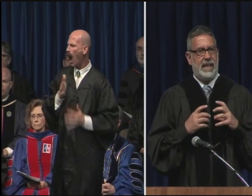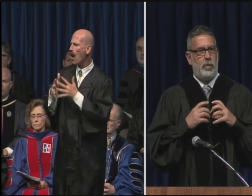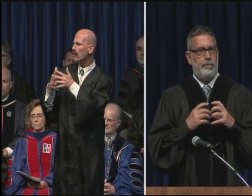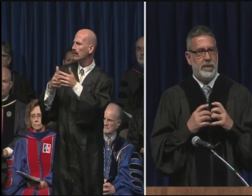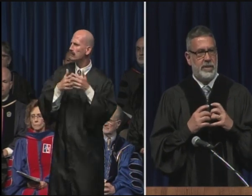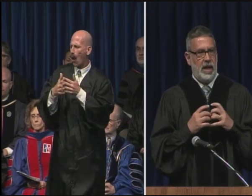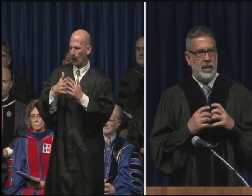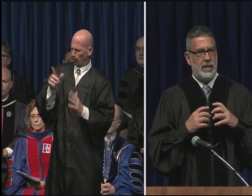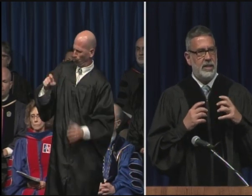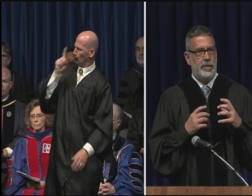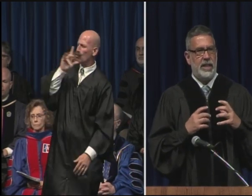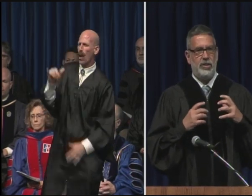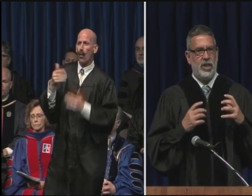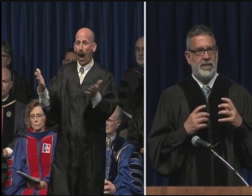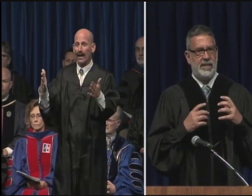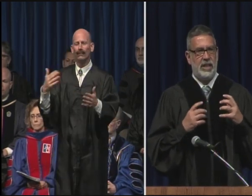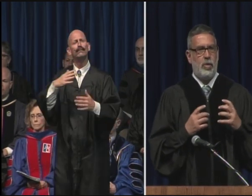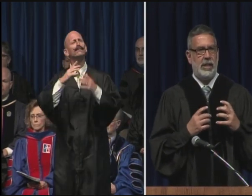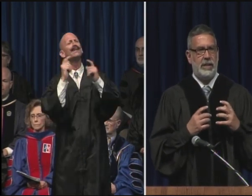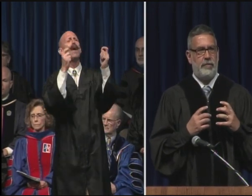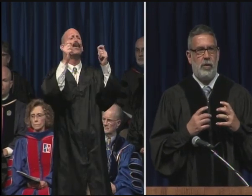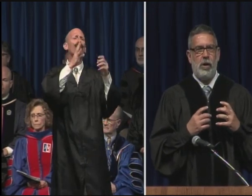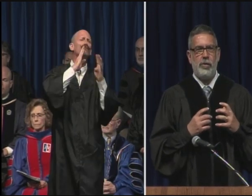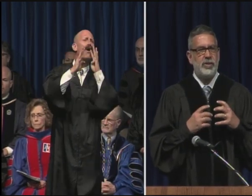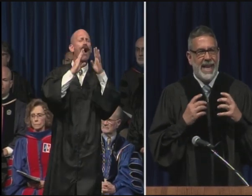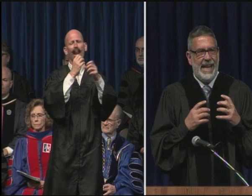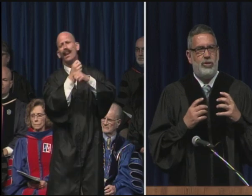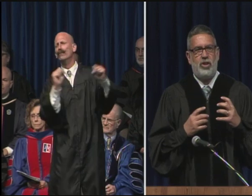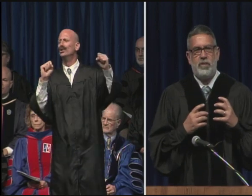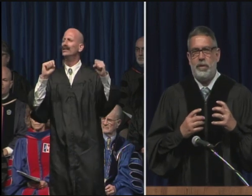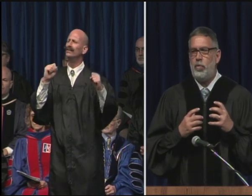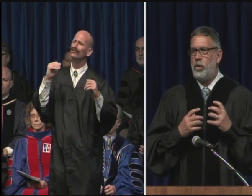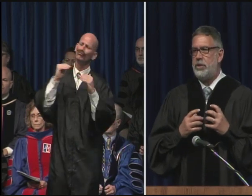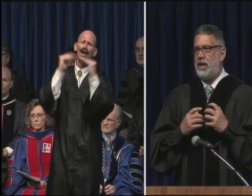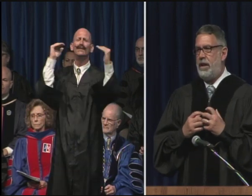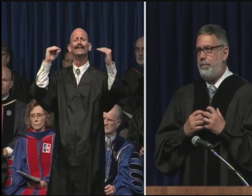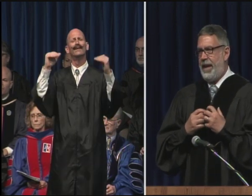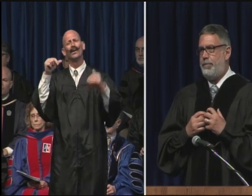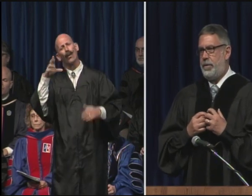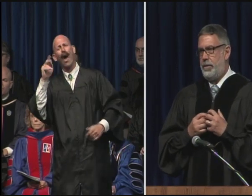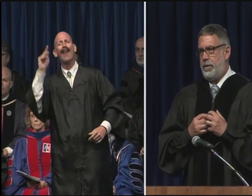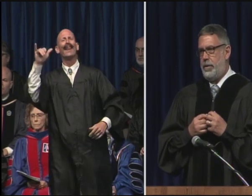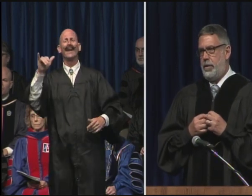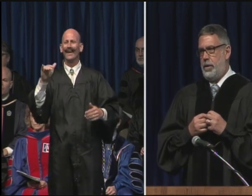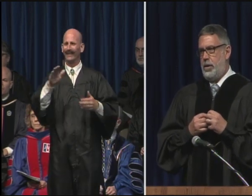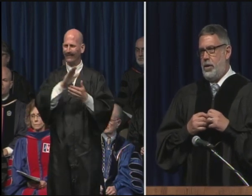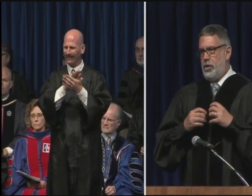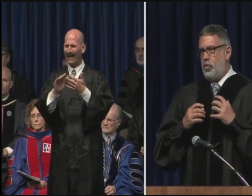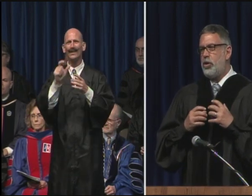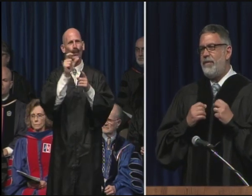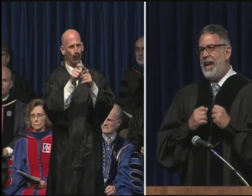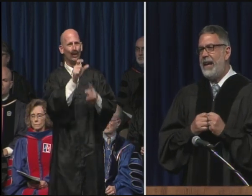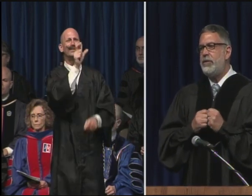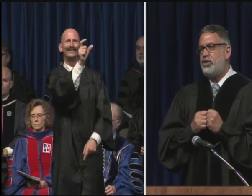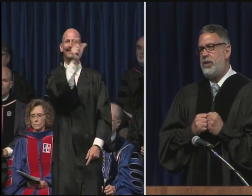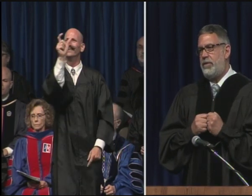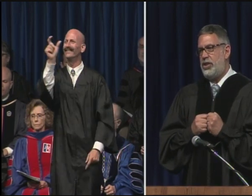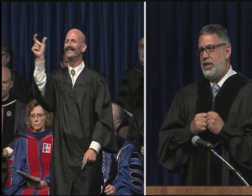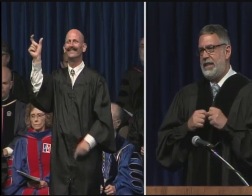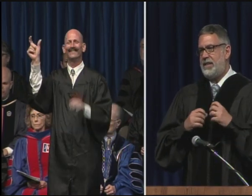we're built on, liberty and justice and equality for all. Those can't just be words on paper. The work of every generation is to